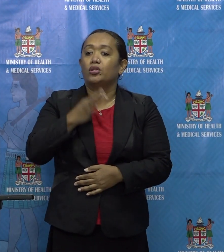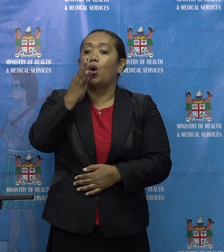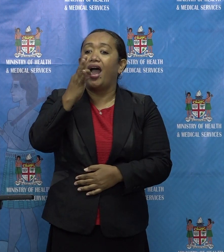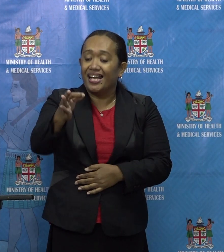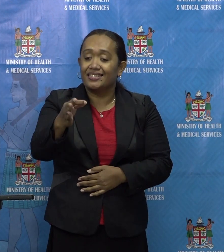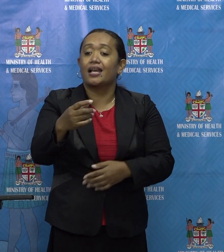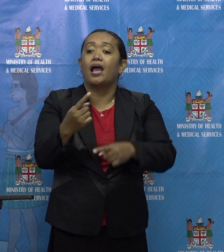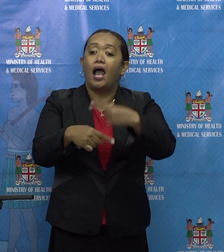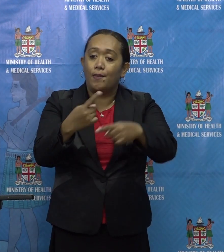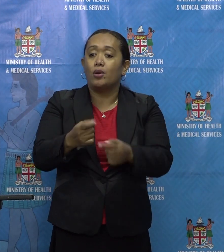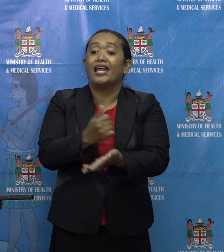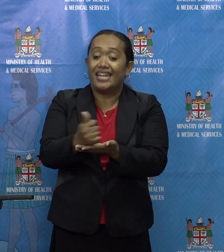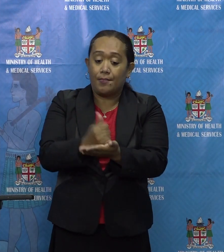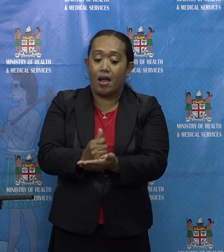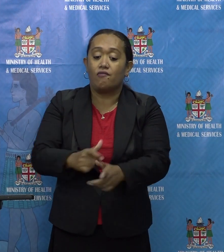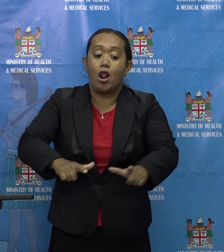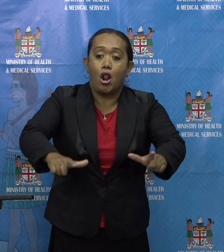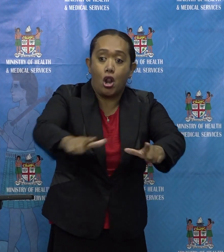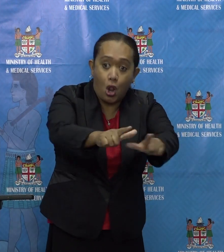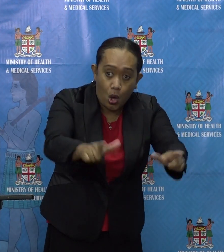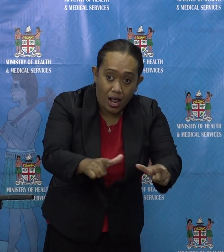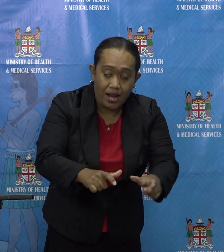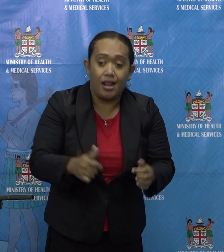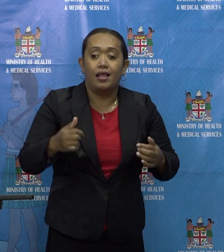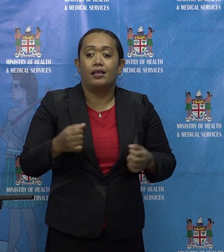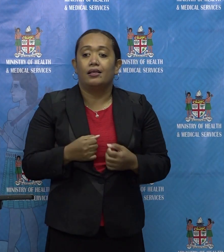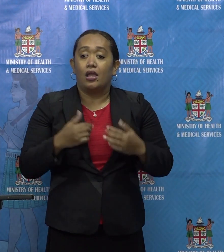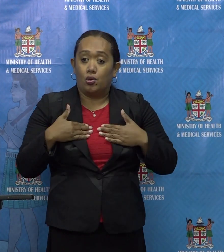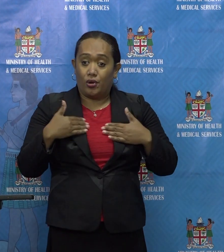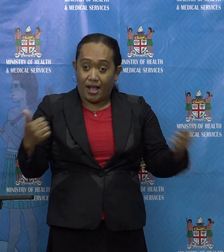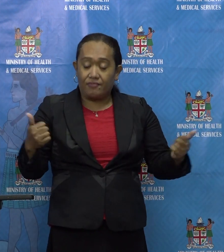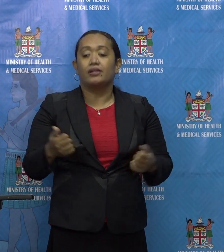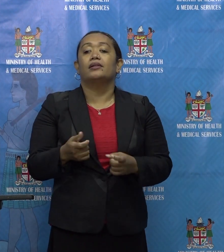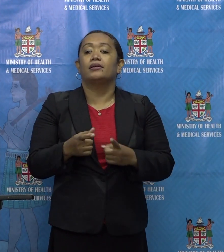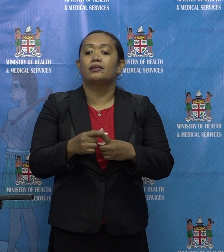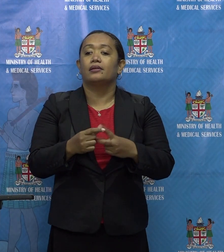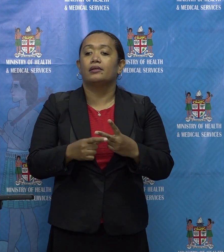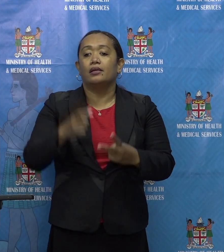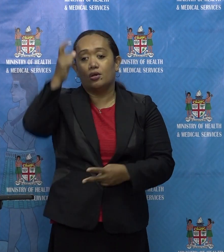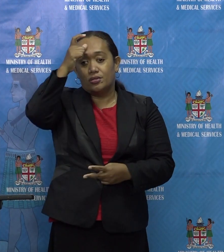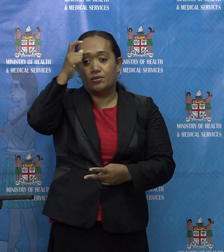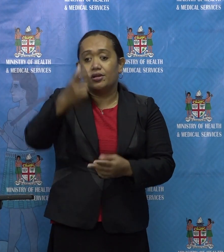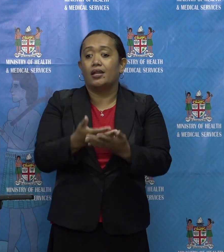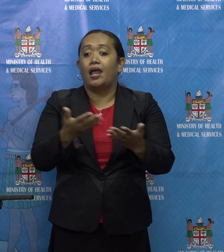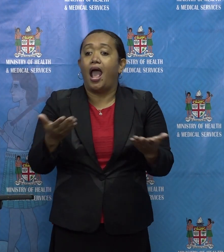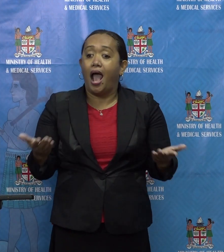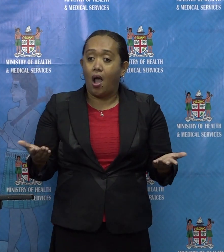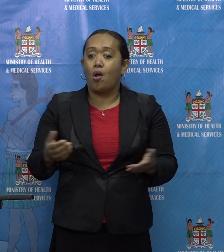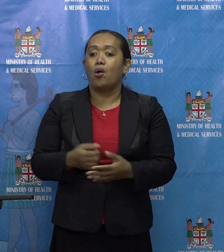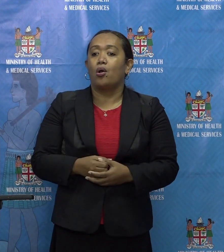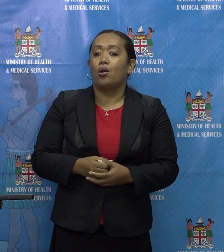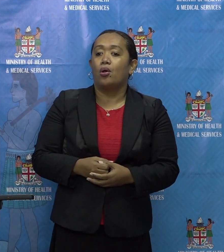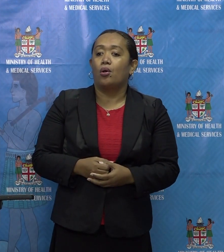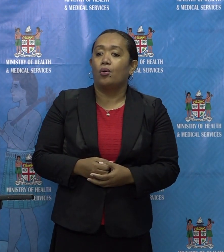about the number of local cases that have recovered, considering that how this variant